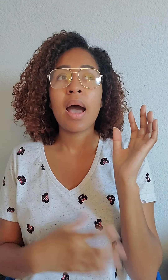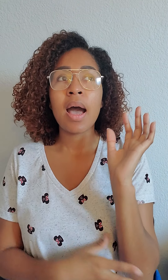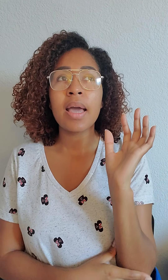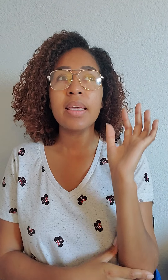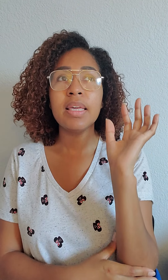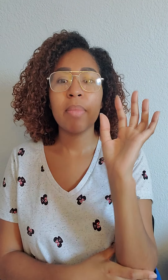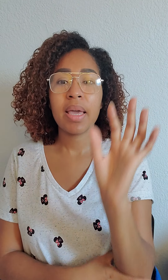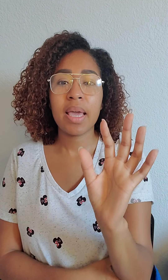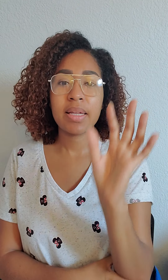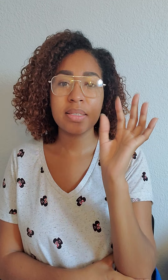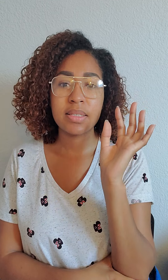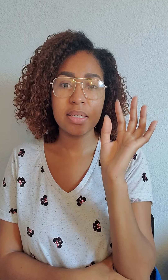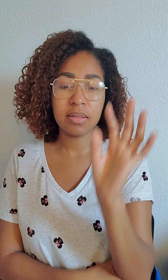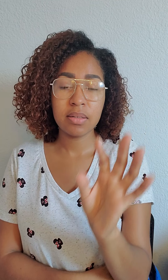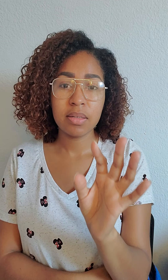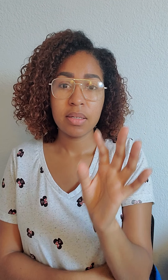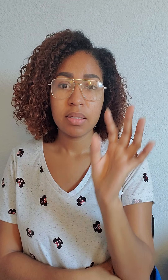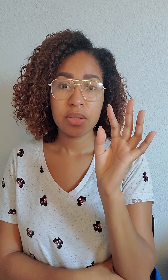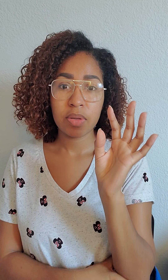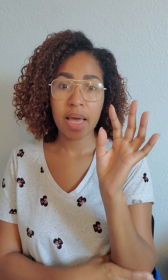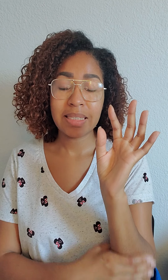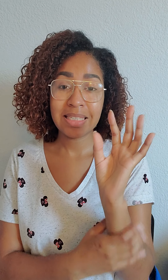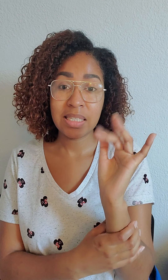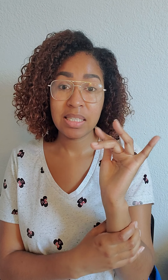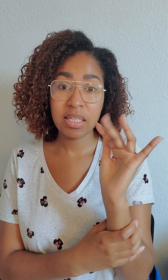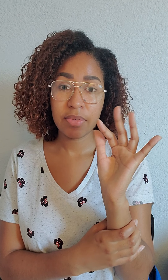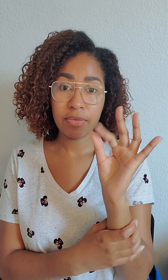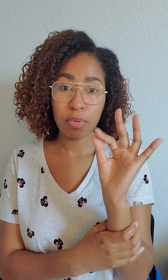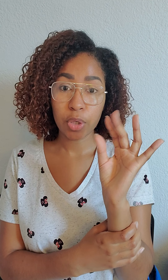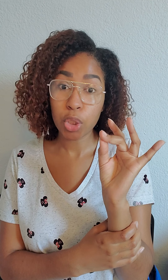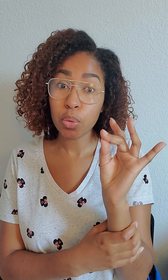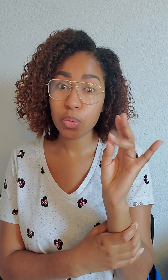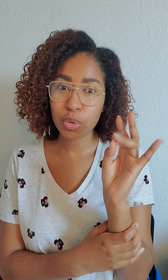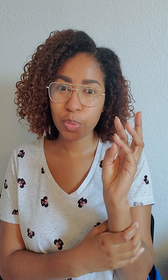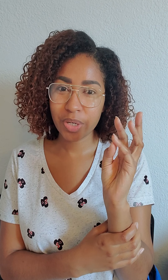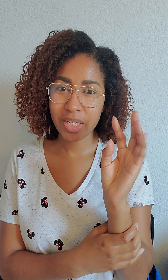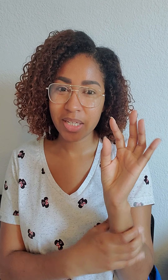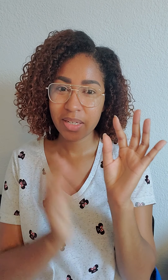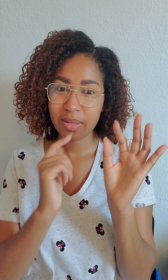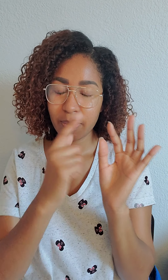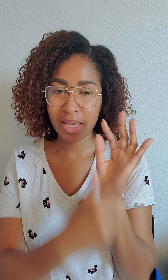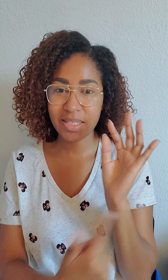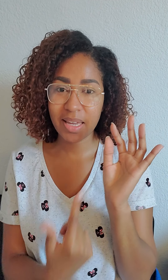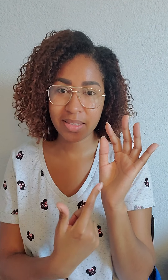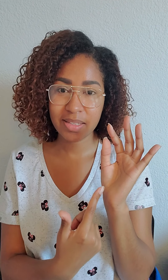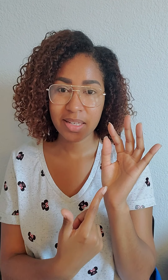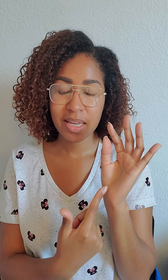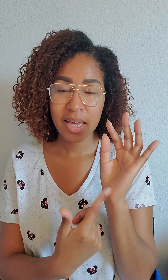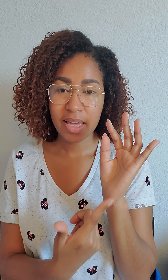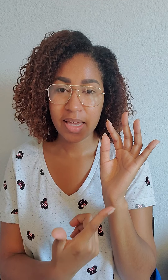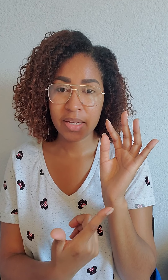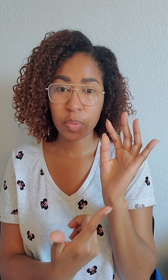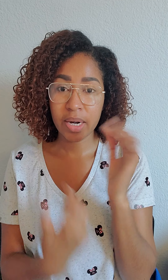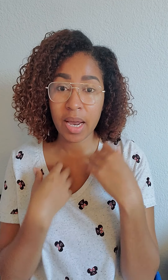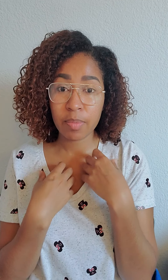I keep my hands still so that it's easy for you to read my signs. And when I'm reading